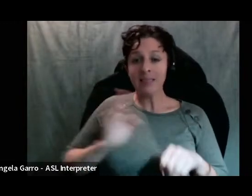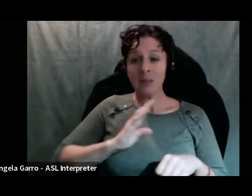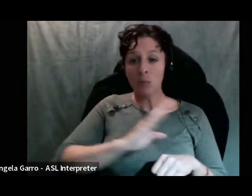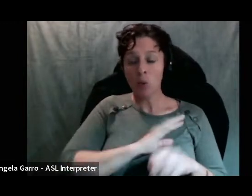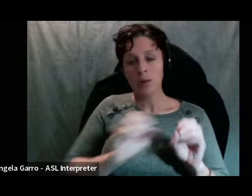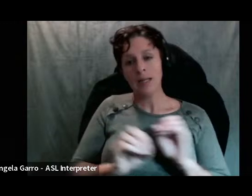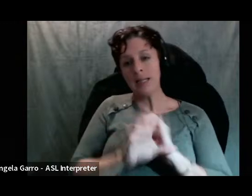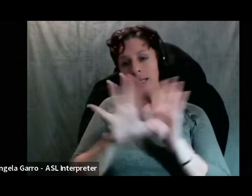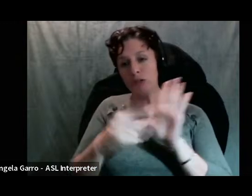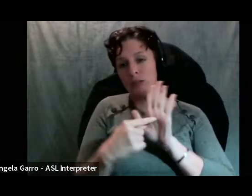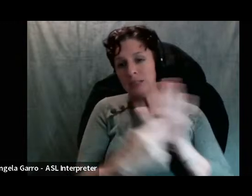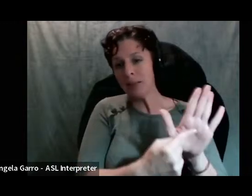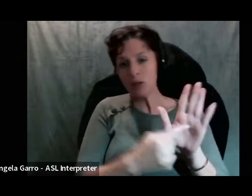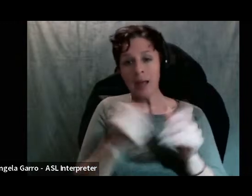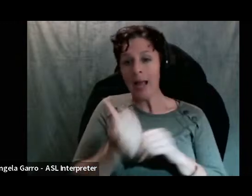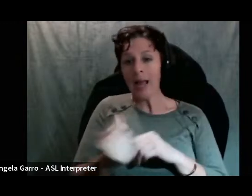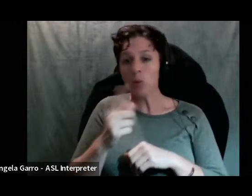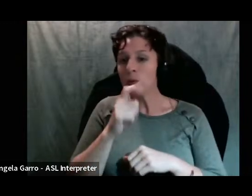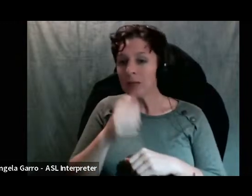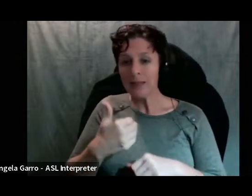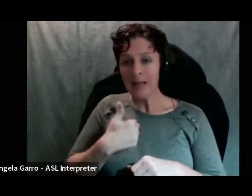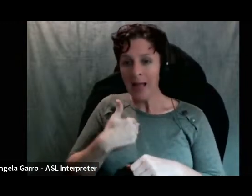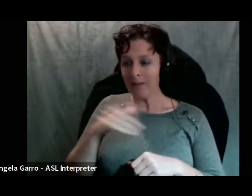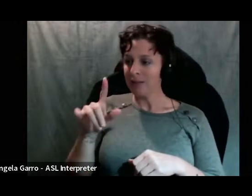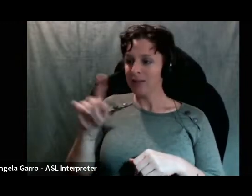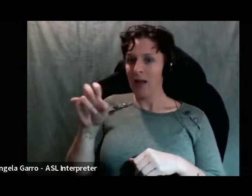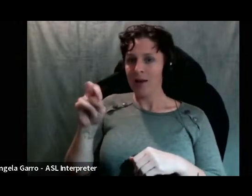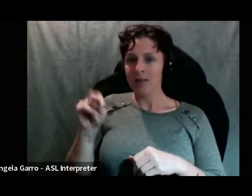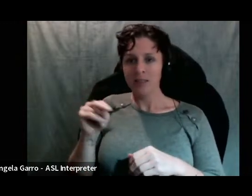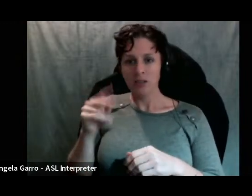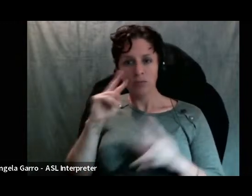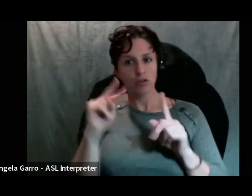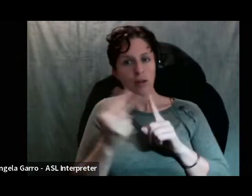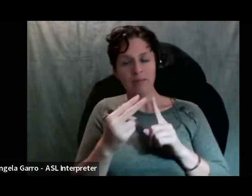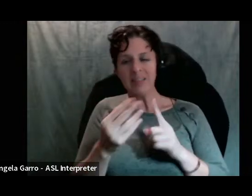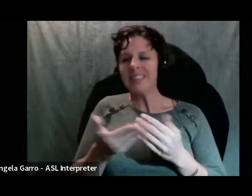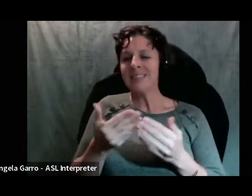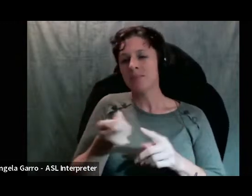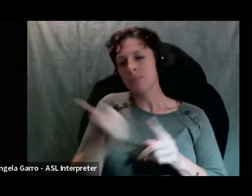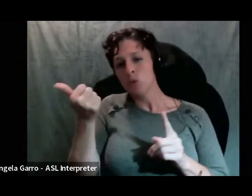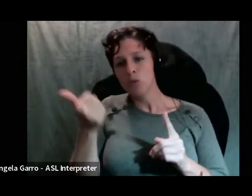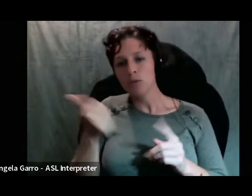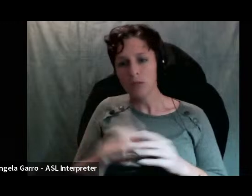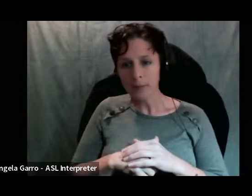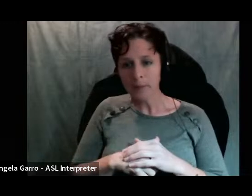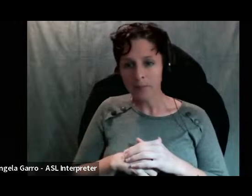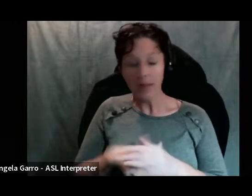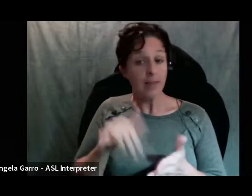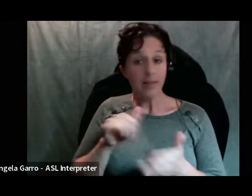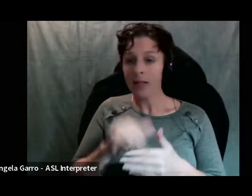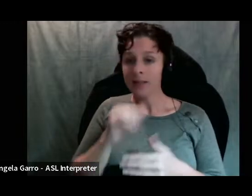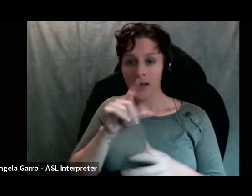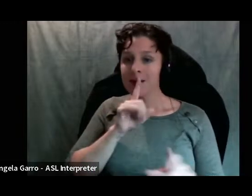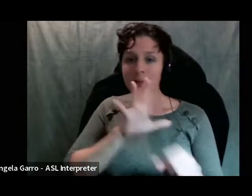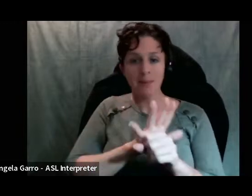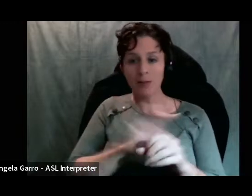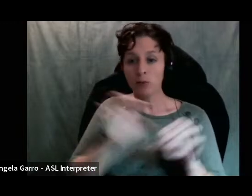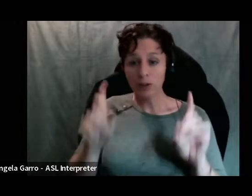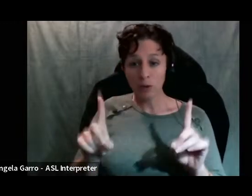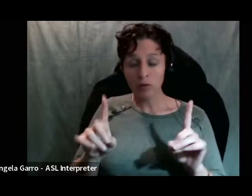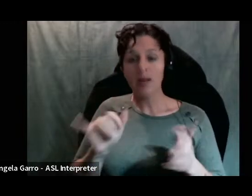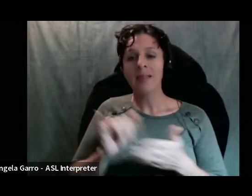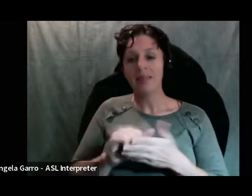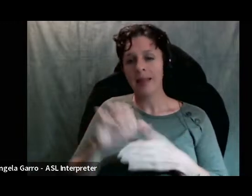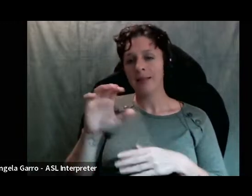clearly demonstrating that anyone who does not hold a Zionist perspective can easily be removed. That is not a commitment to education, that is